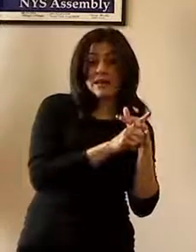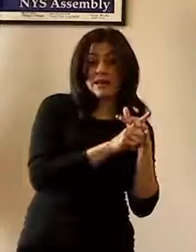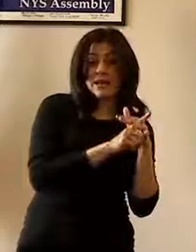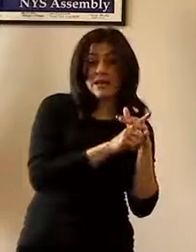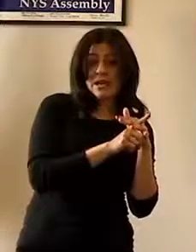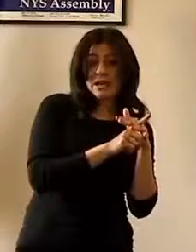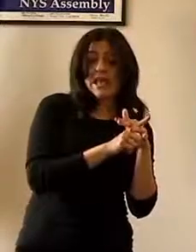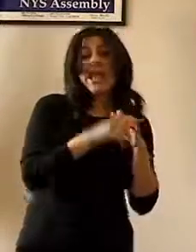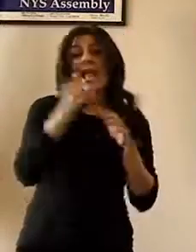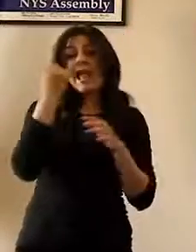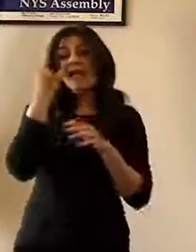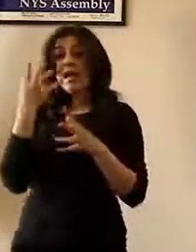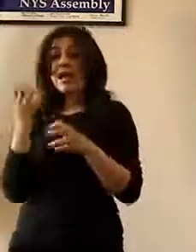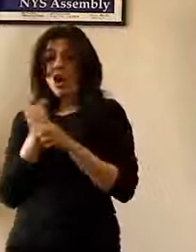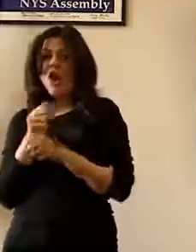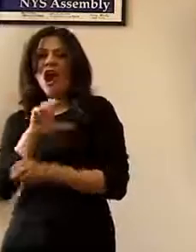having received the Moderna or the Pfizer doses?